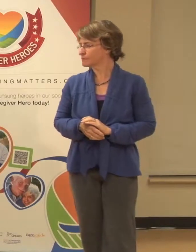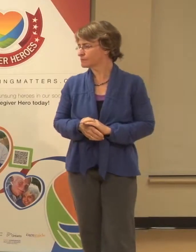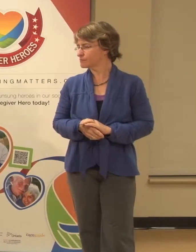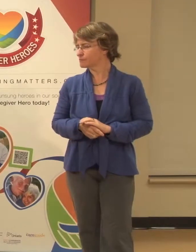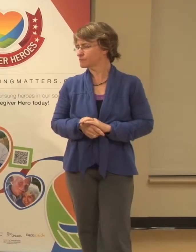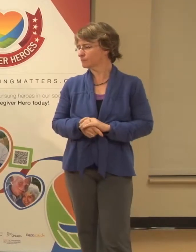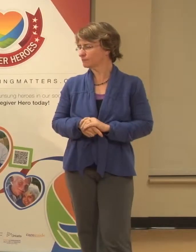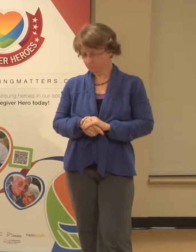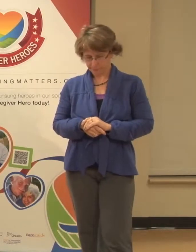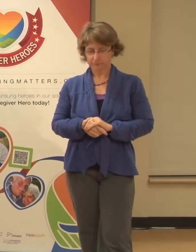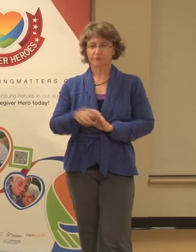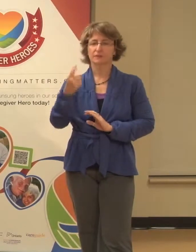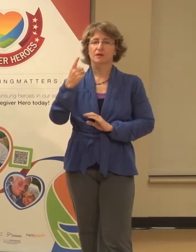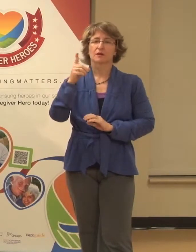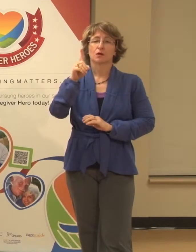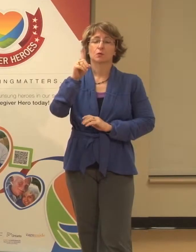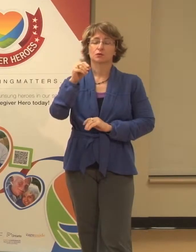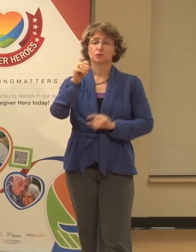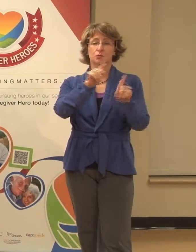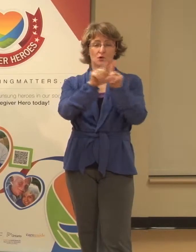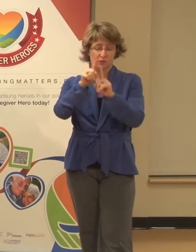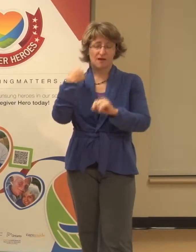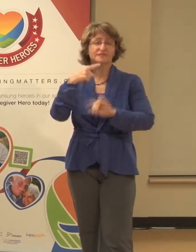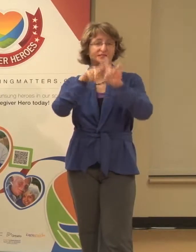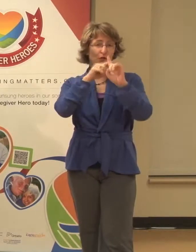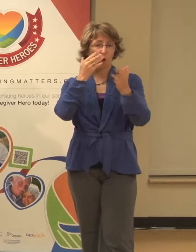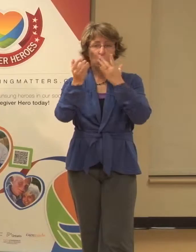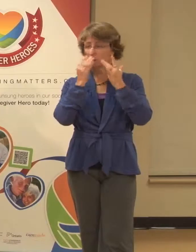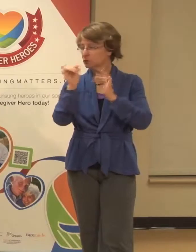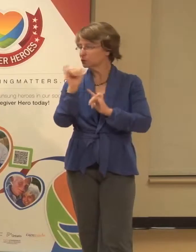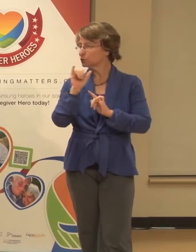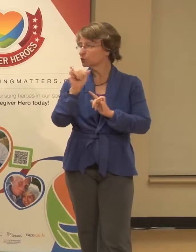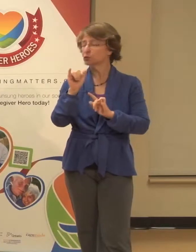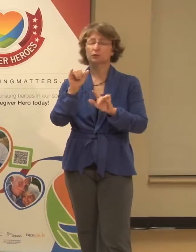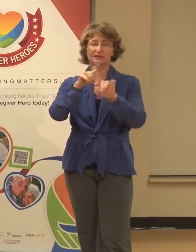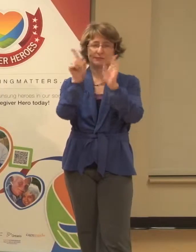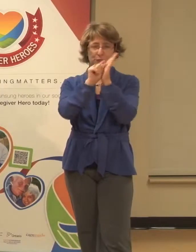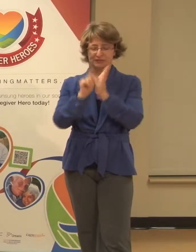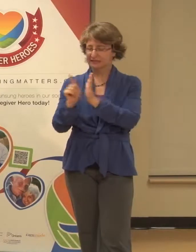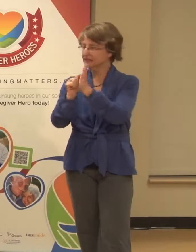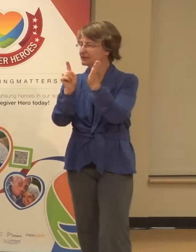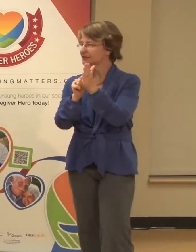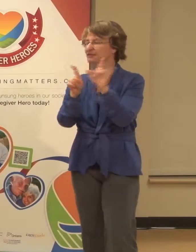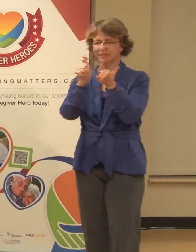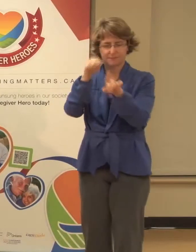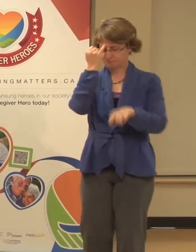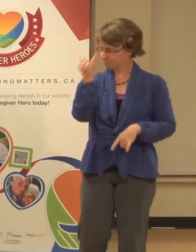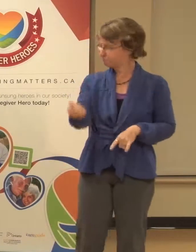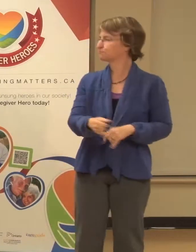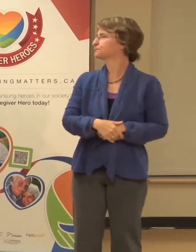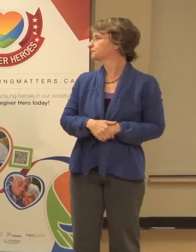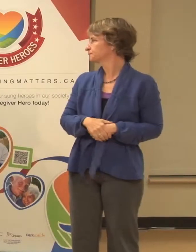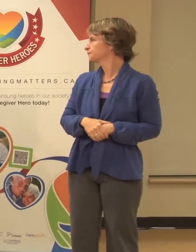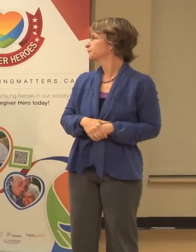There we go. We do have it in different colors as well, so same concept here, open